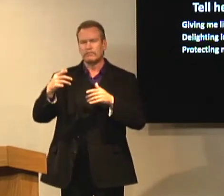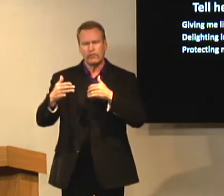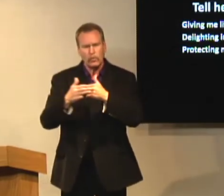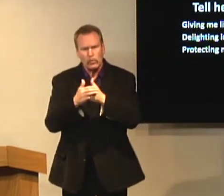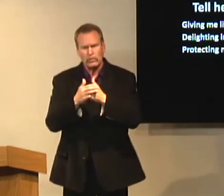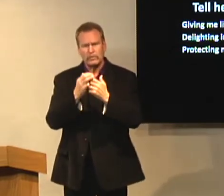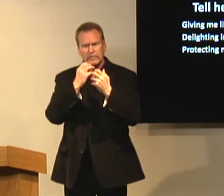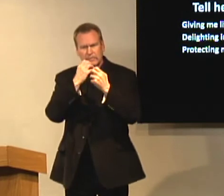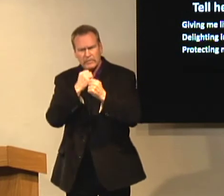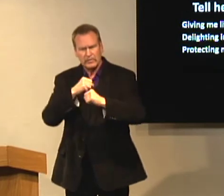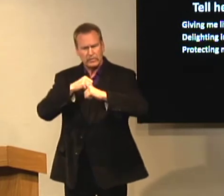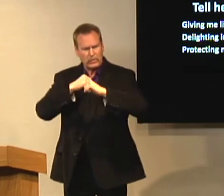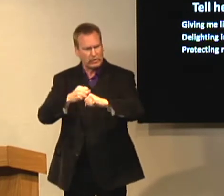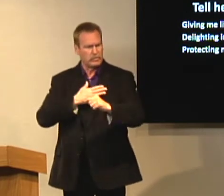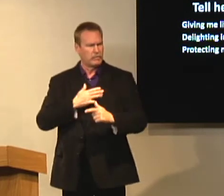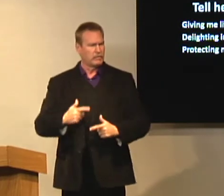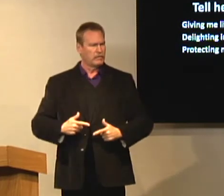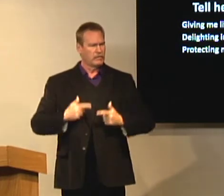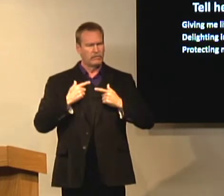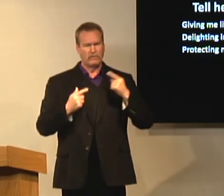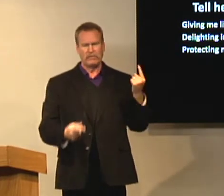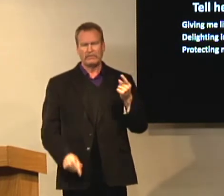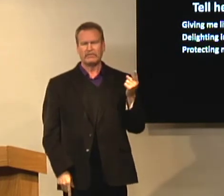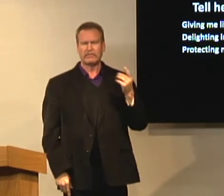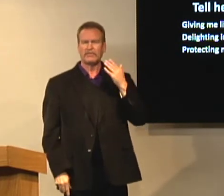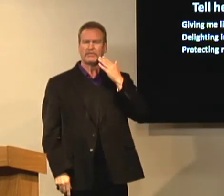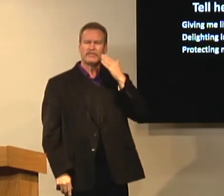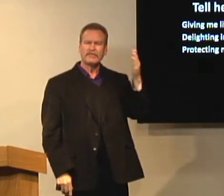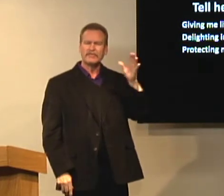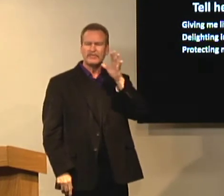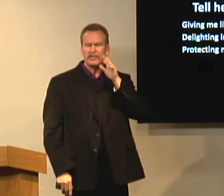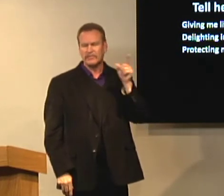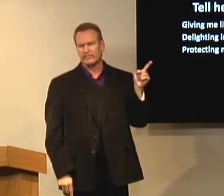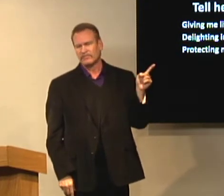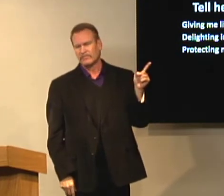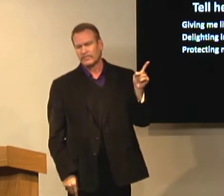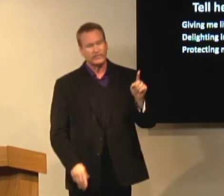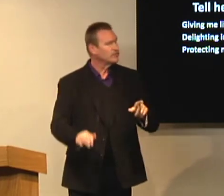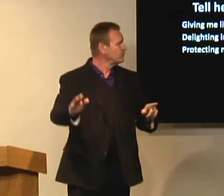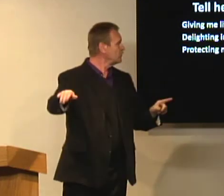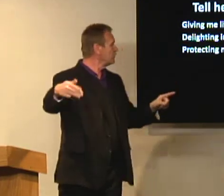Your mother didn't abandon you. Instead, she cherished you. She protected you. She raised you.